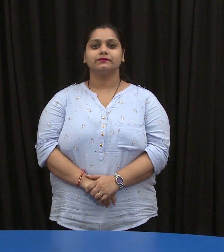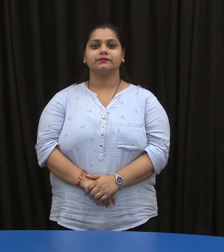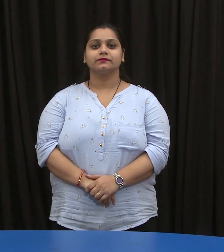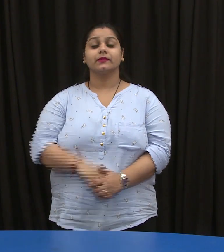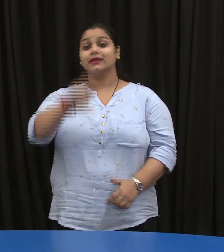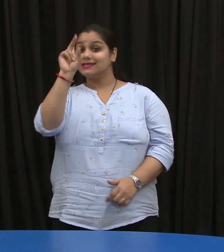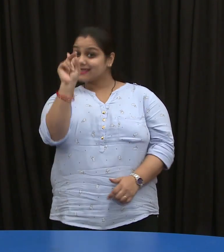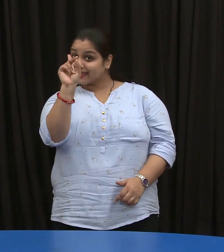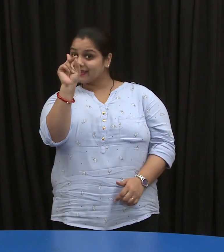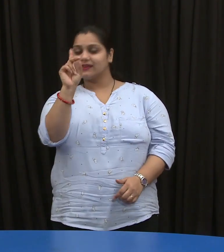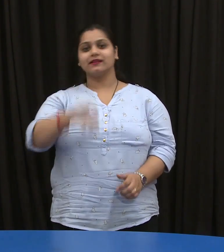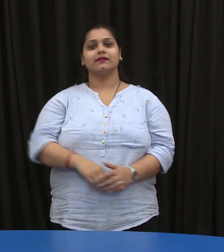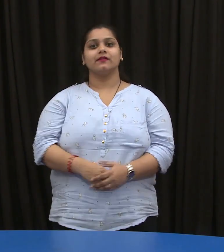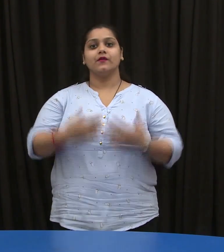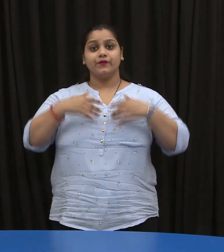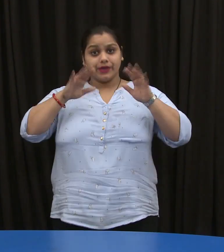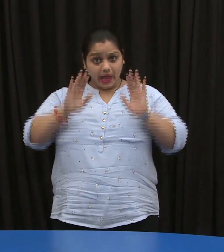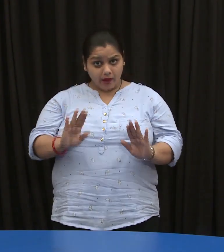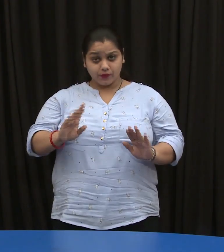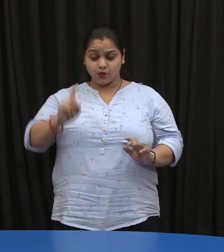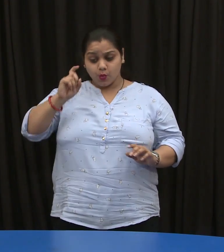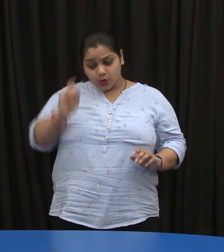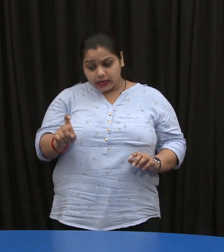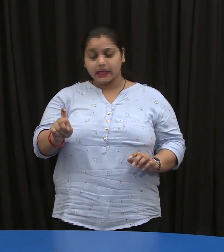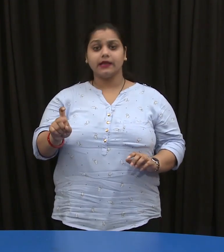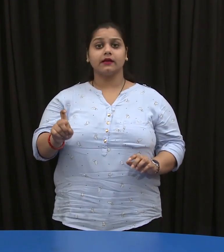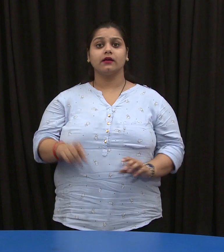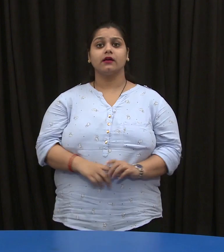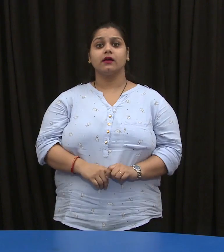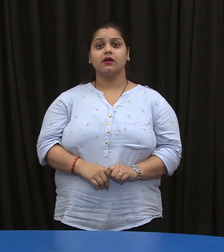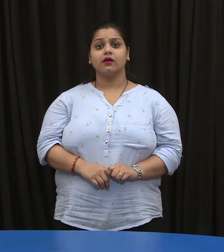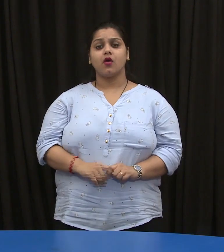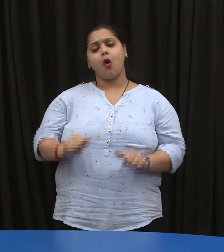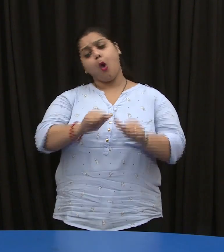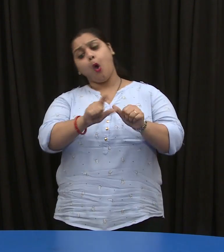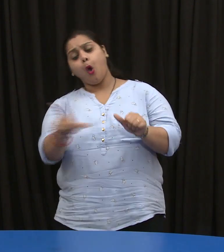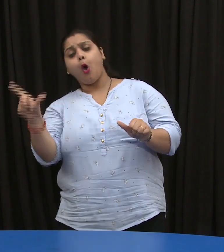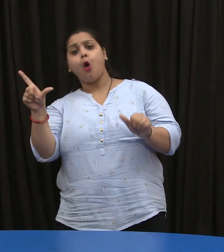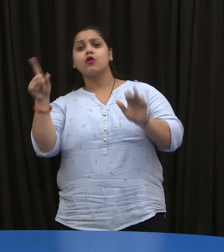Second point is we have to click on the all programs.